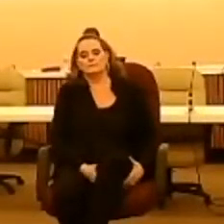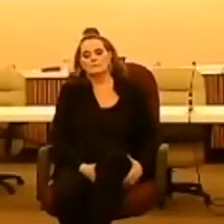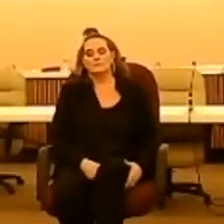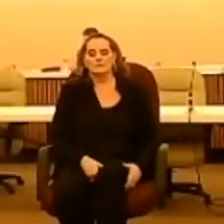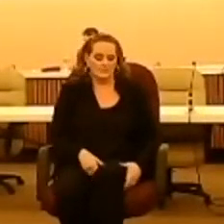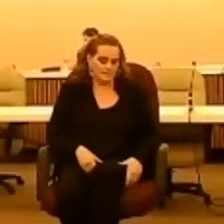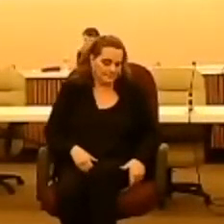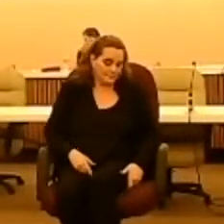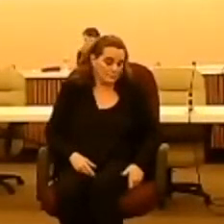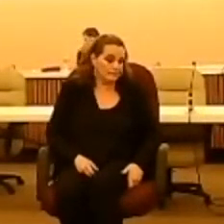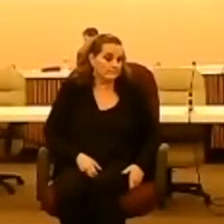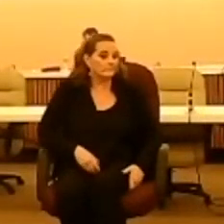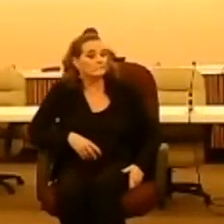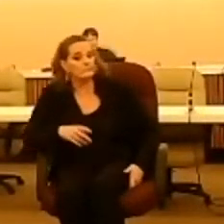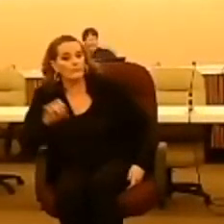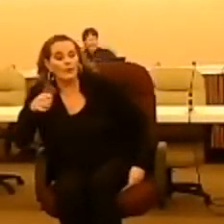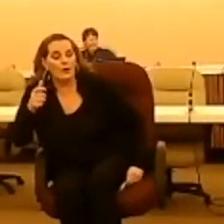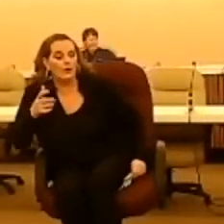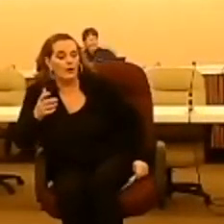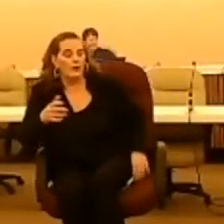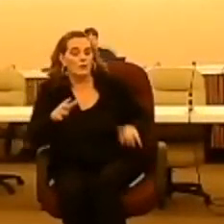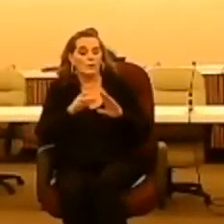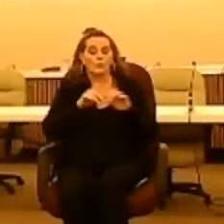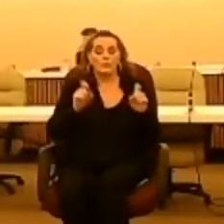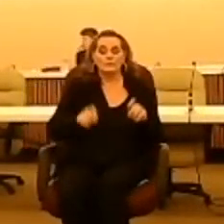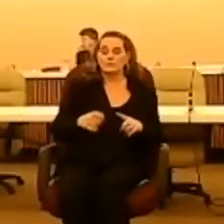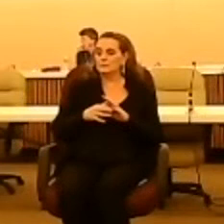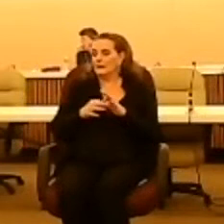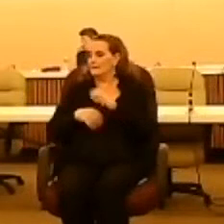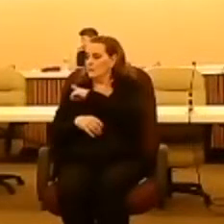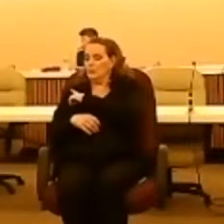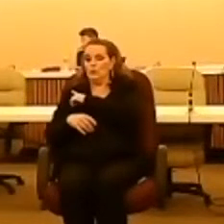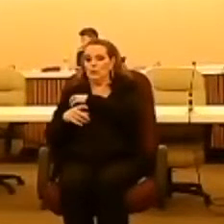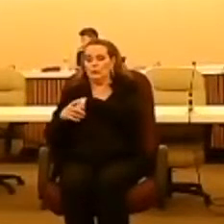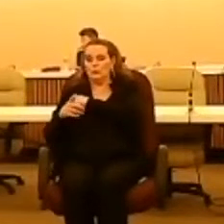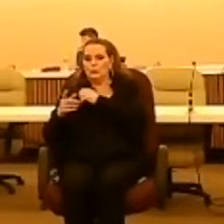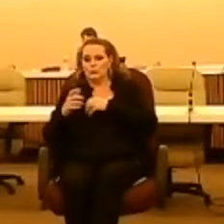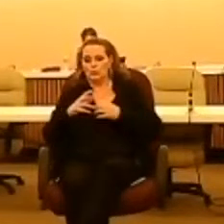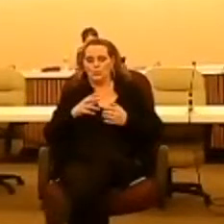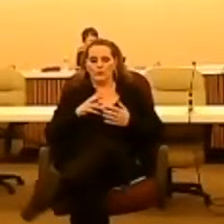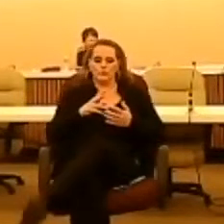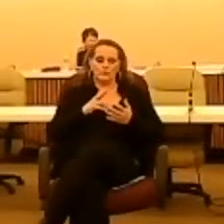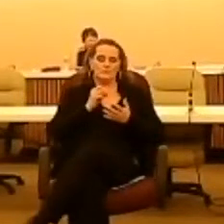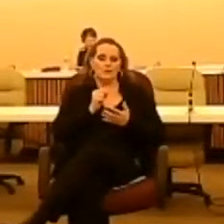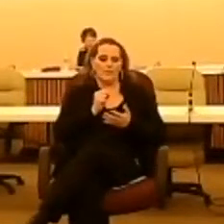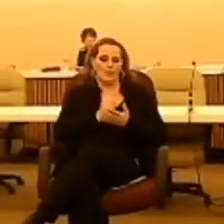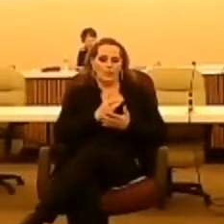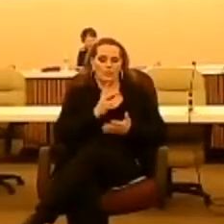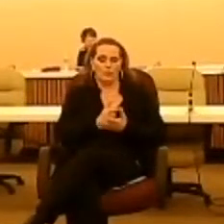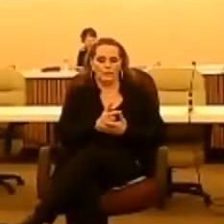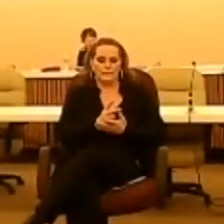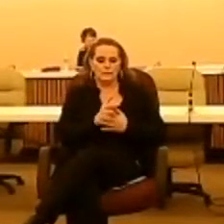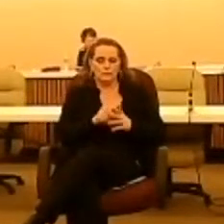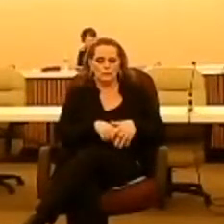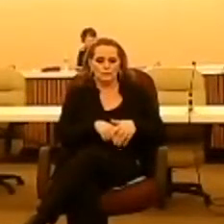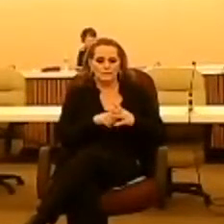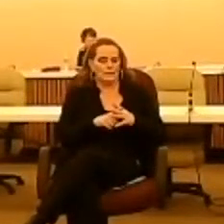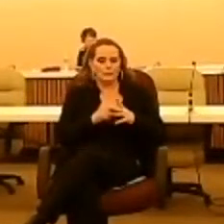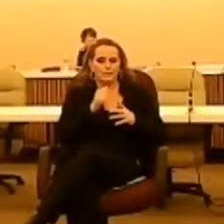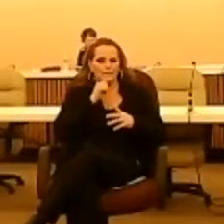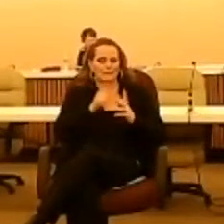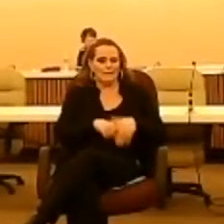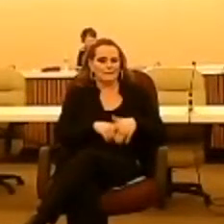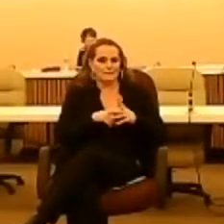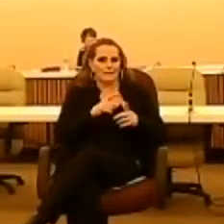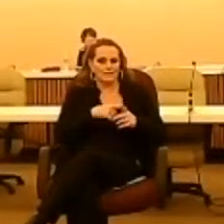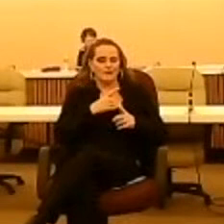Any other questions, comments? So we're just giving you the authority to execute it, but it's not going to actually be executed until those